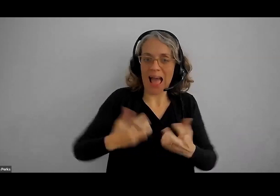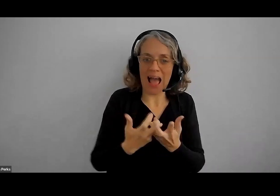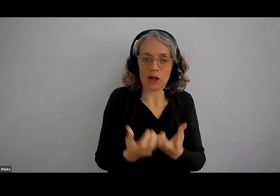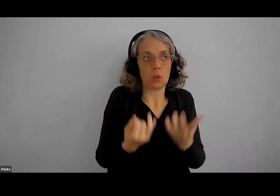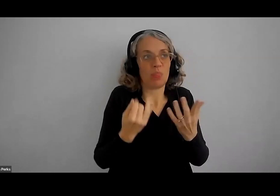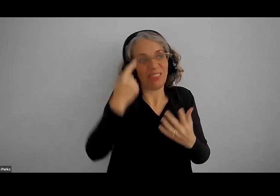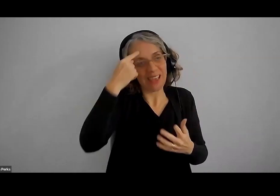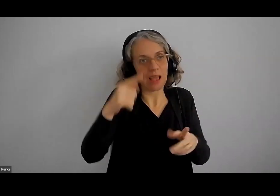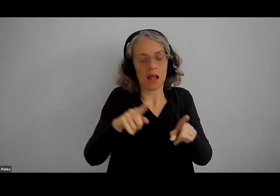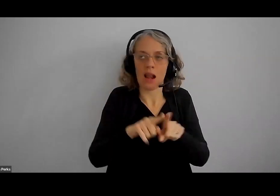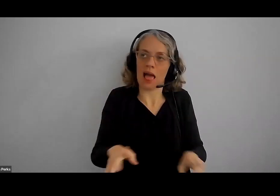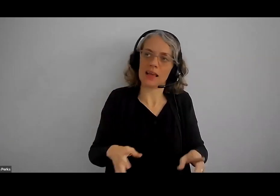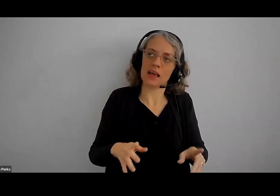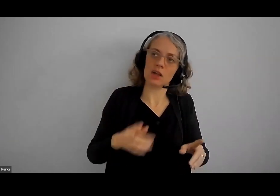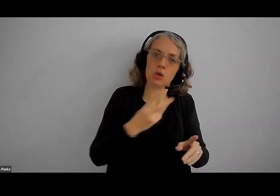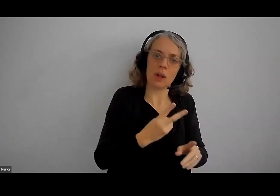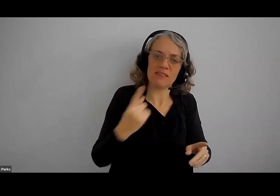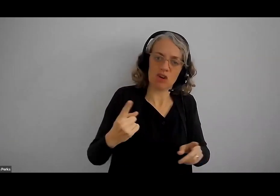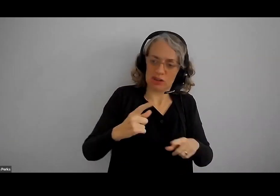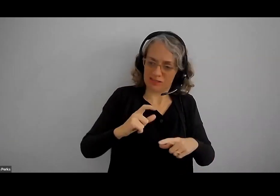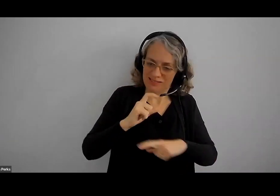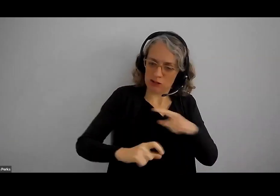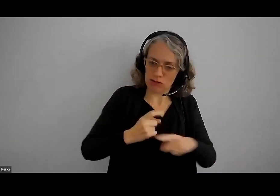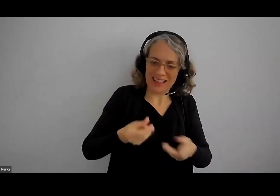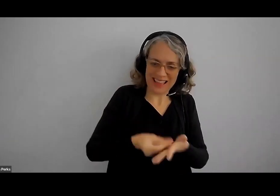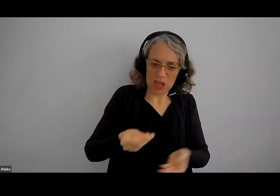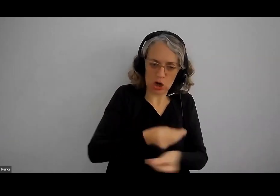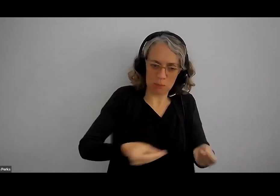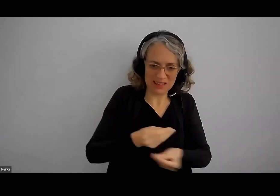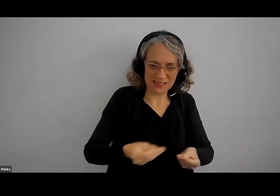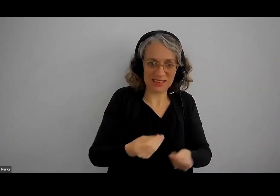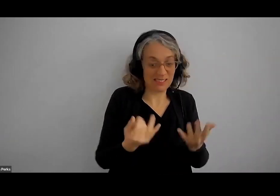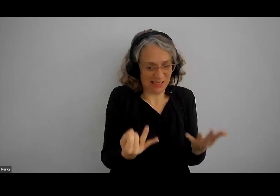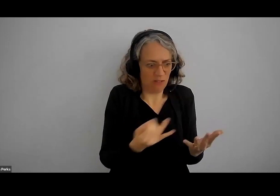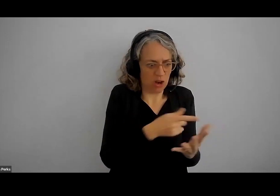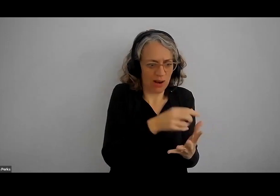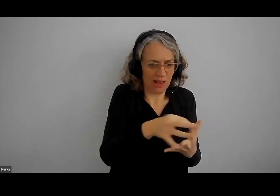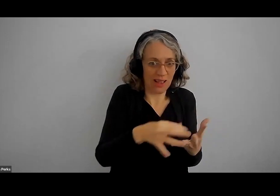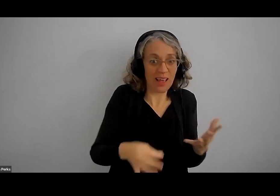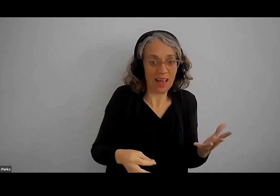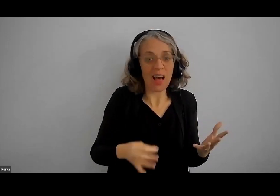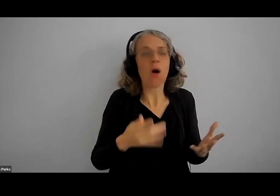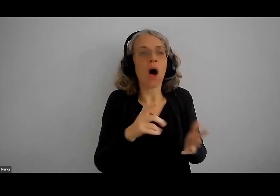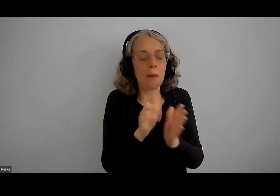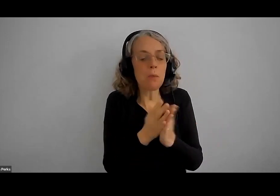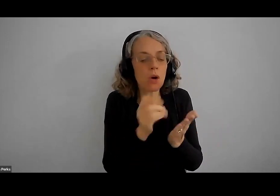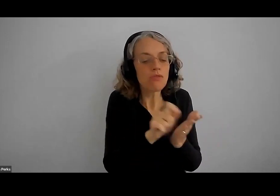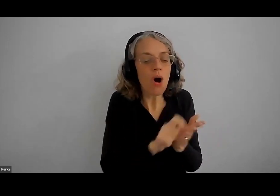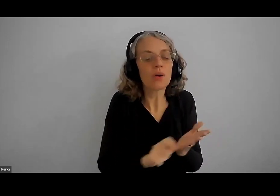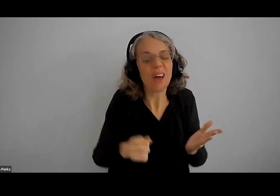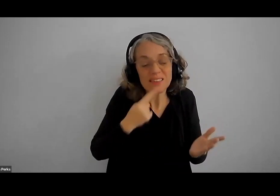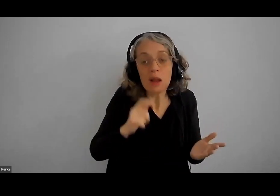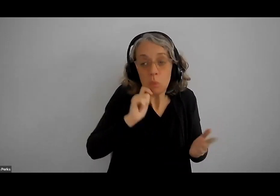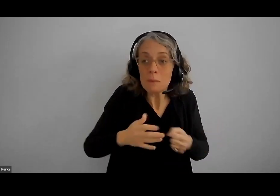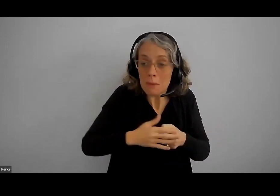21st century economist. And when I wrote Doughnut Economics, I said, there will be more ways. There will be an 8th, 9th, 10th way. And I